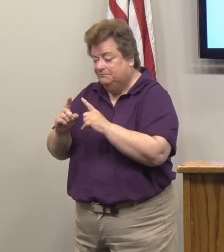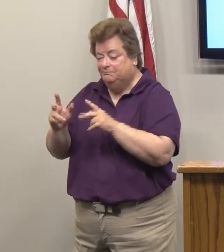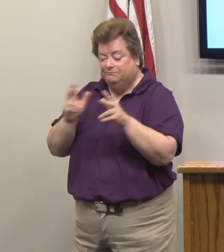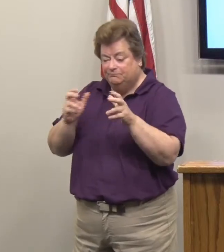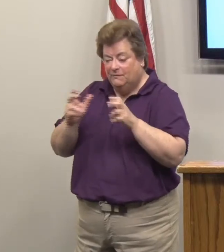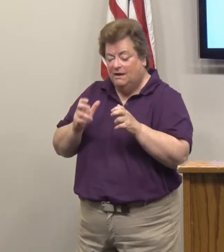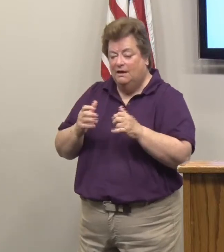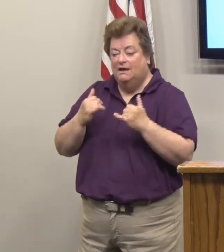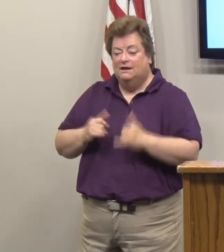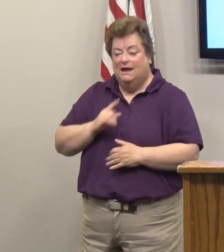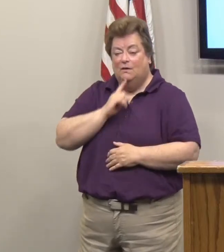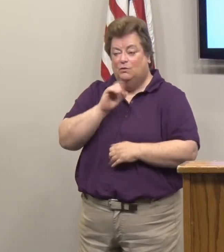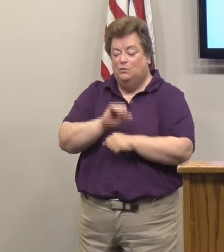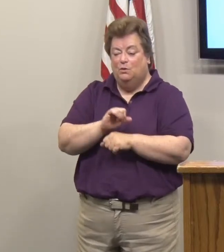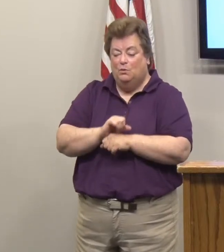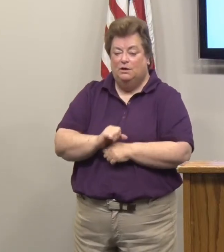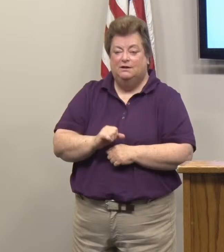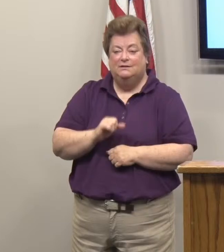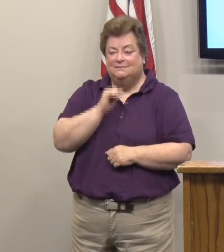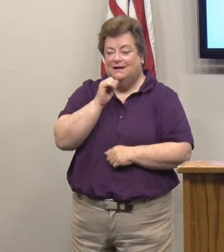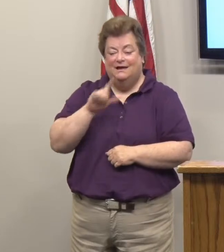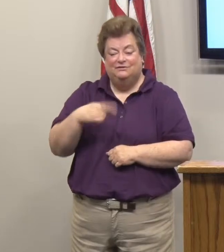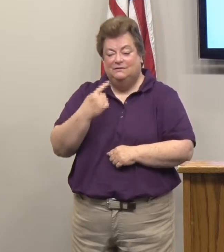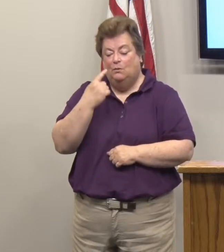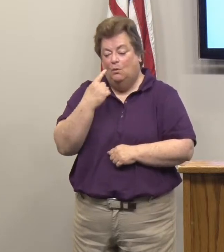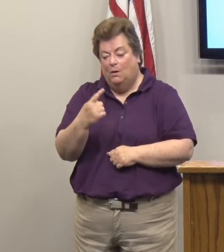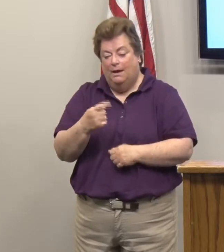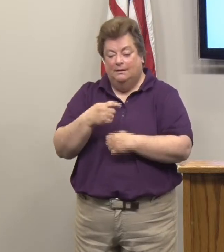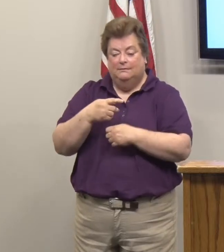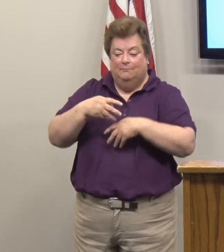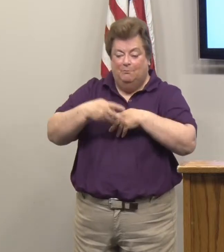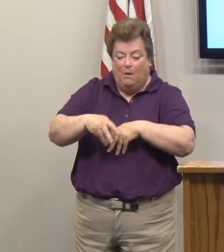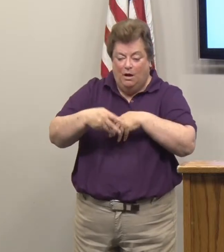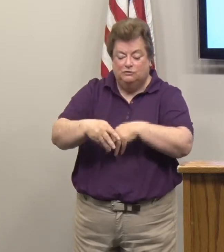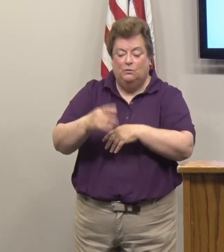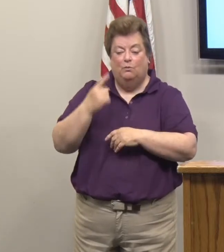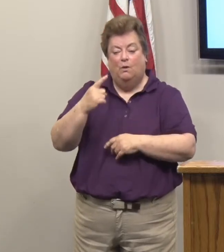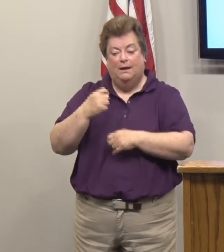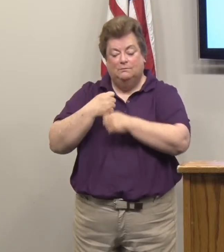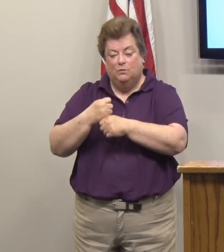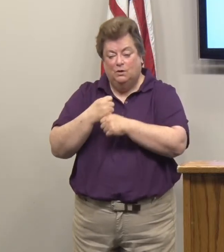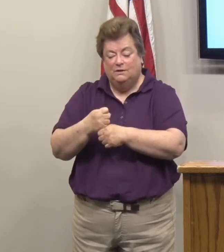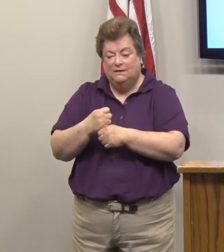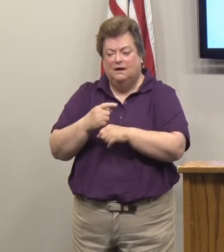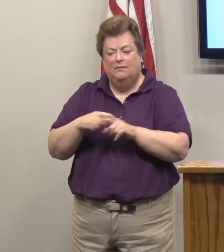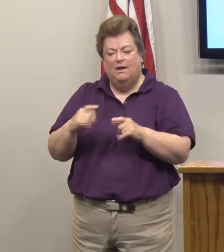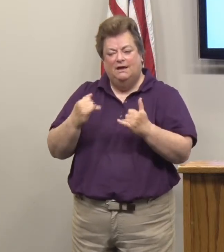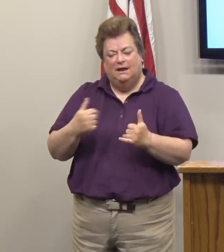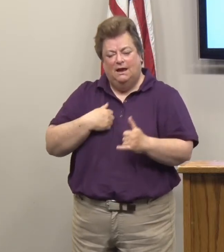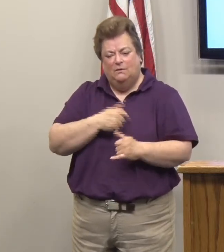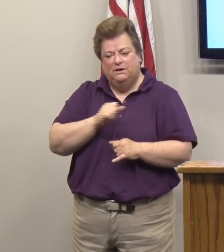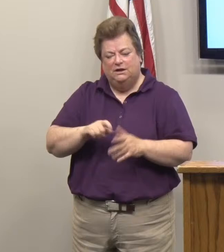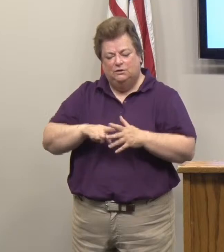I think we're all looking forward to what comes next. I've heard that from protesters. I've heard that from community members I've been in conversation